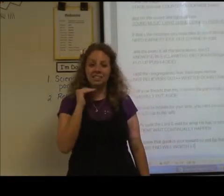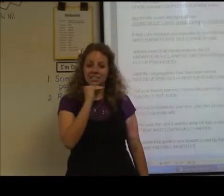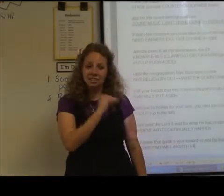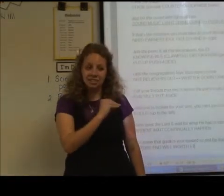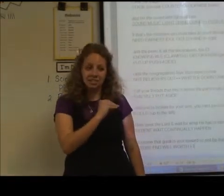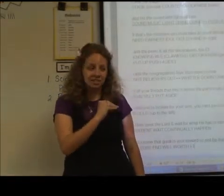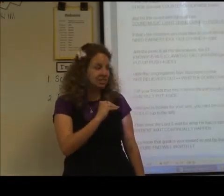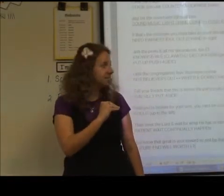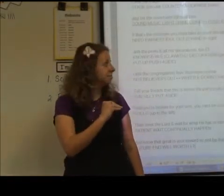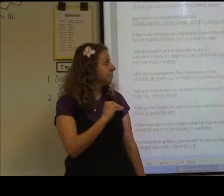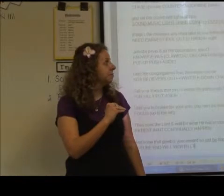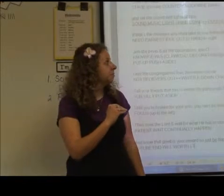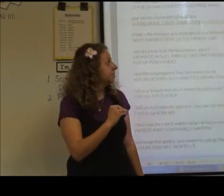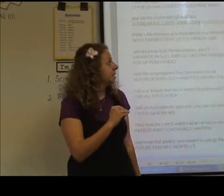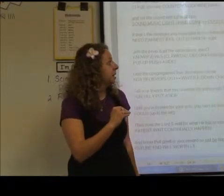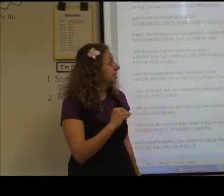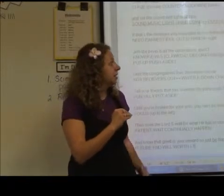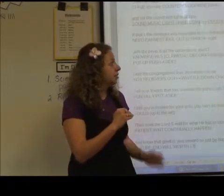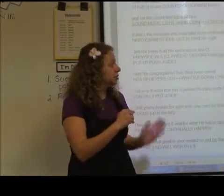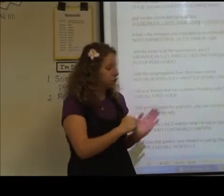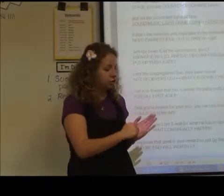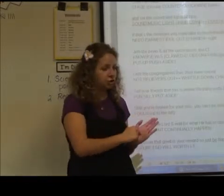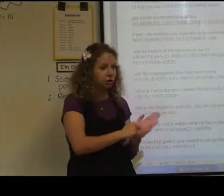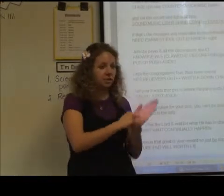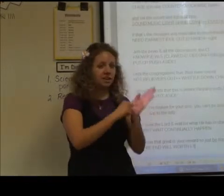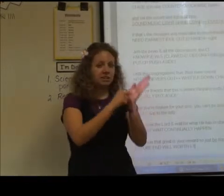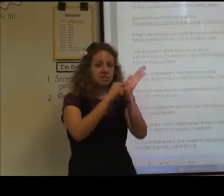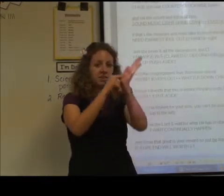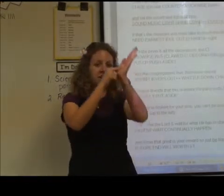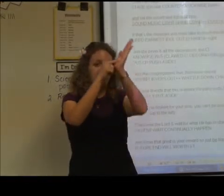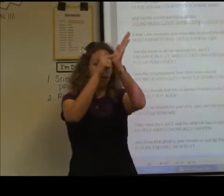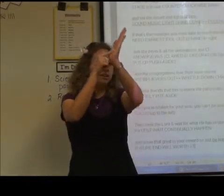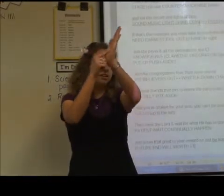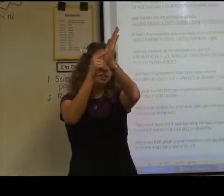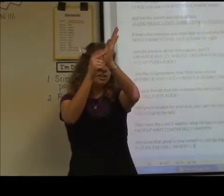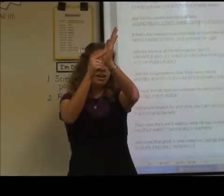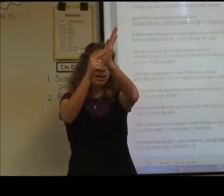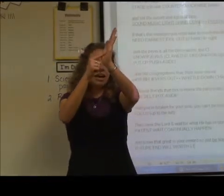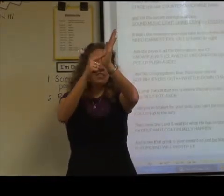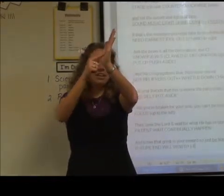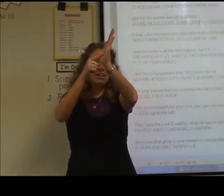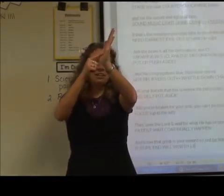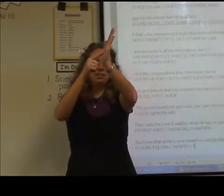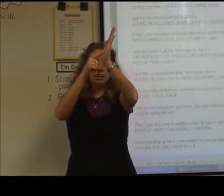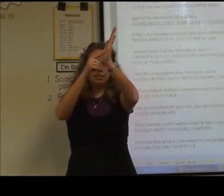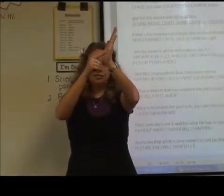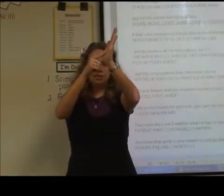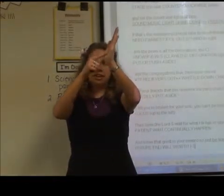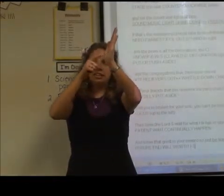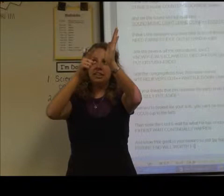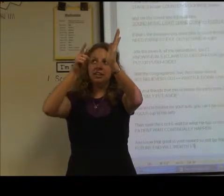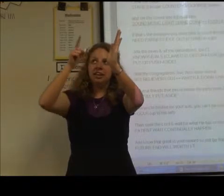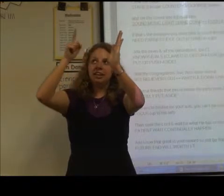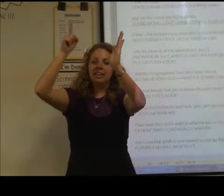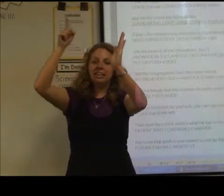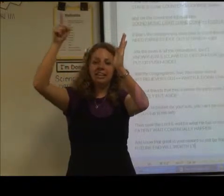lies. And then you're showing it to God. And then you're going to leave your hand here, and